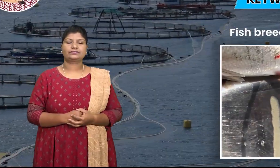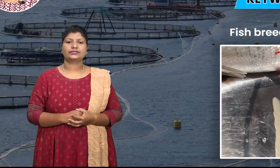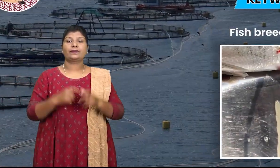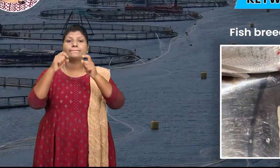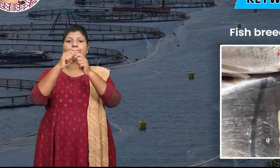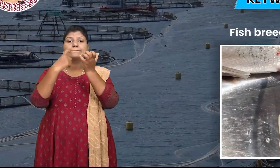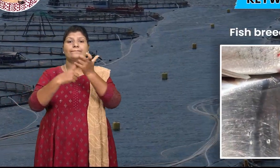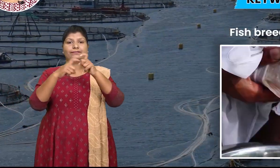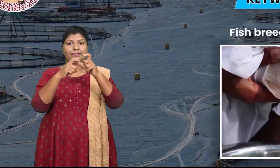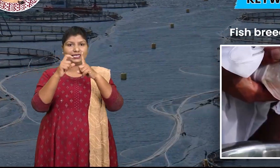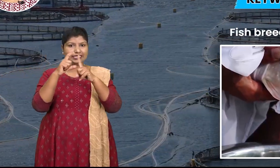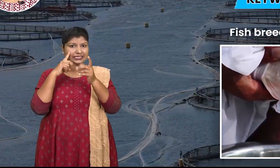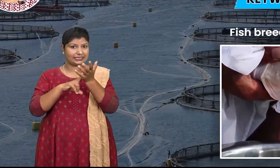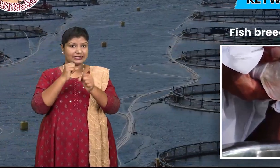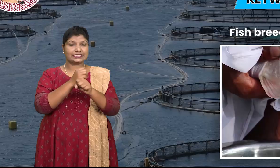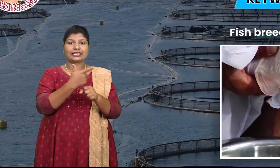breeding,